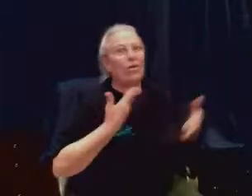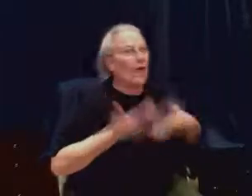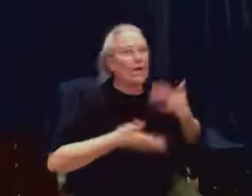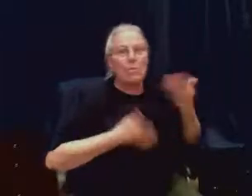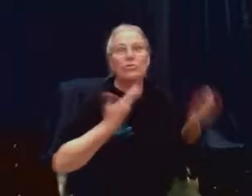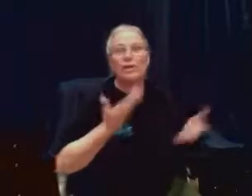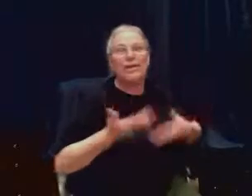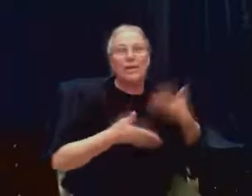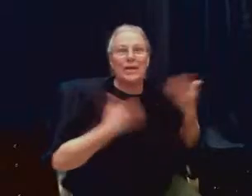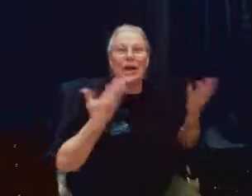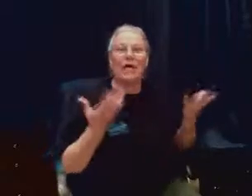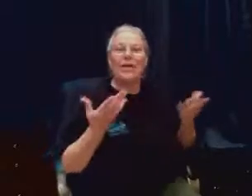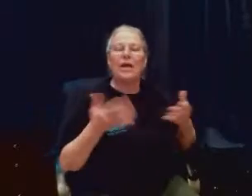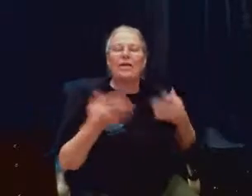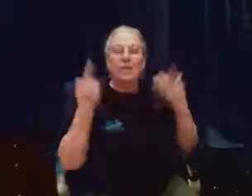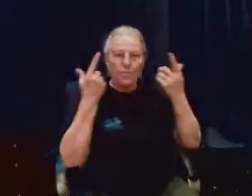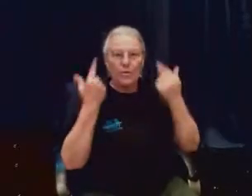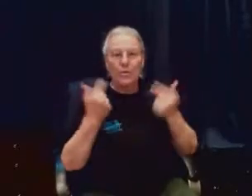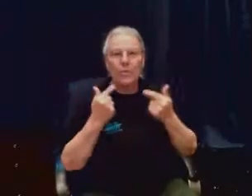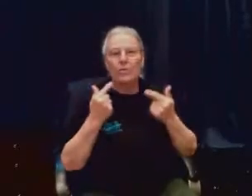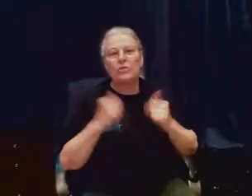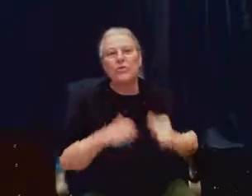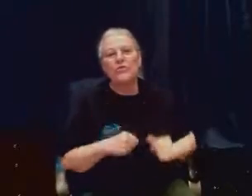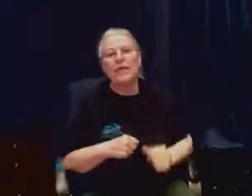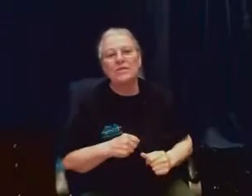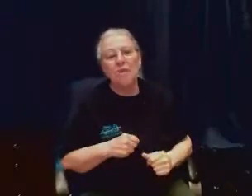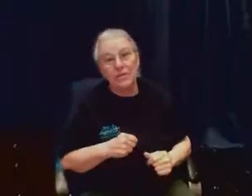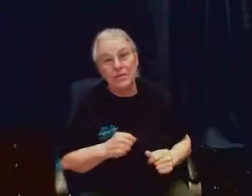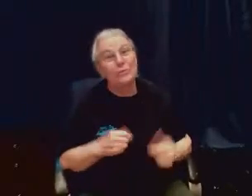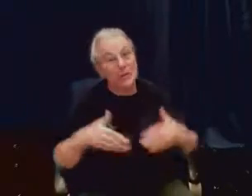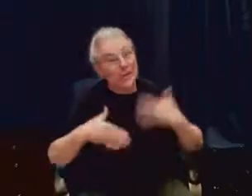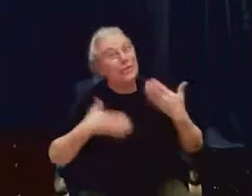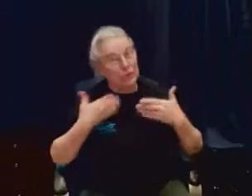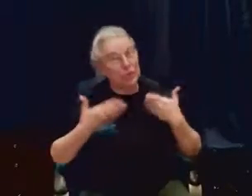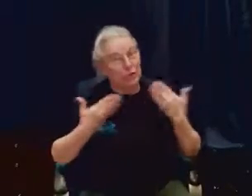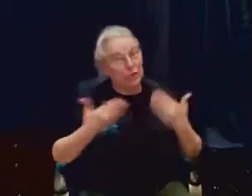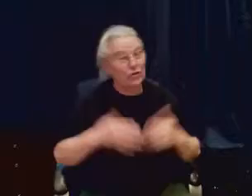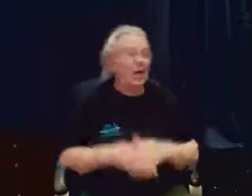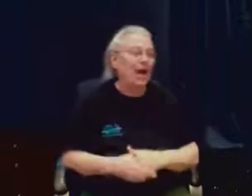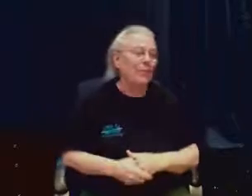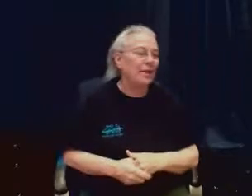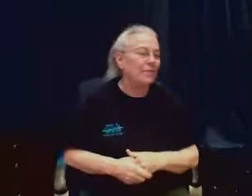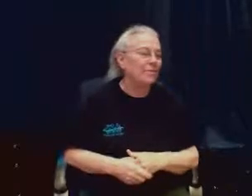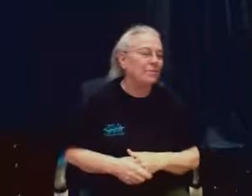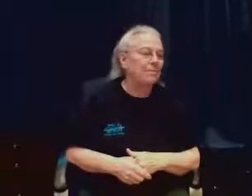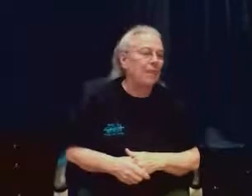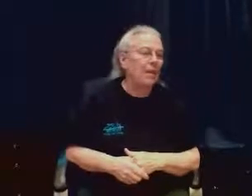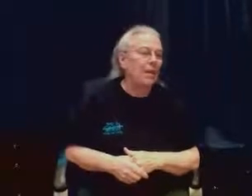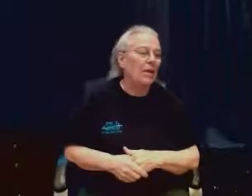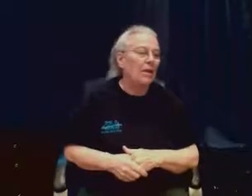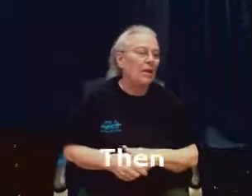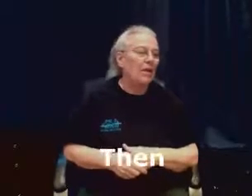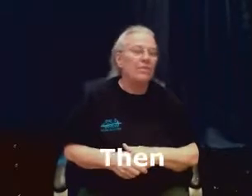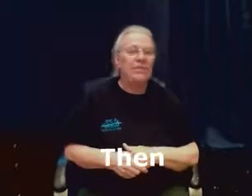that emotion coming out. And remember that your face also needs to show that you're happy.